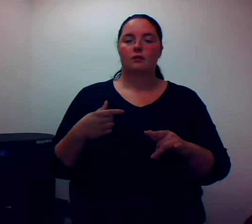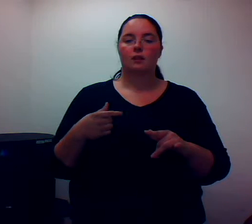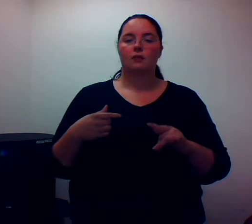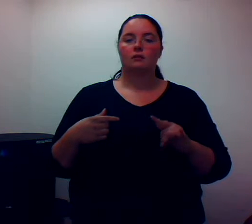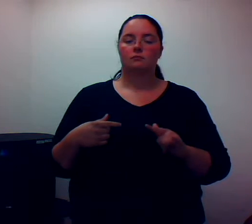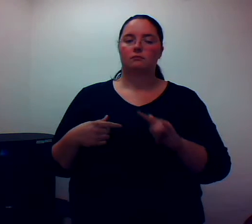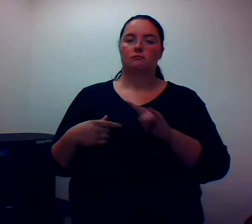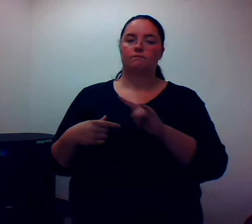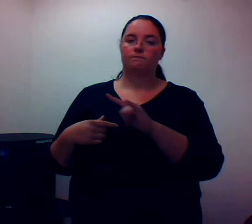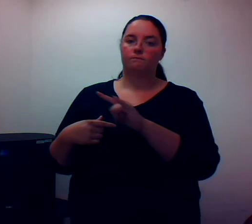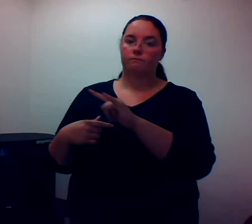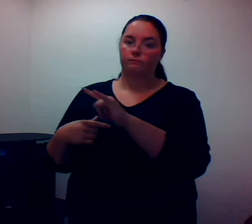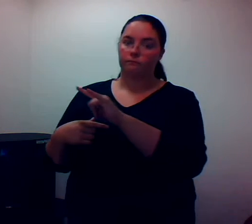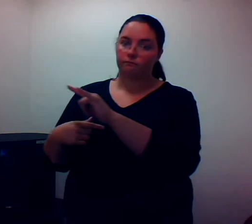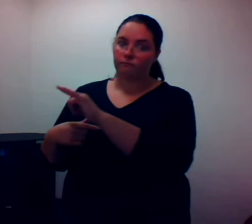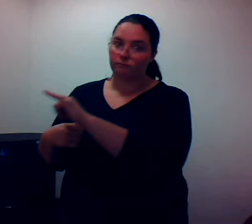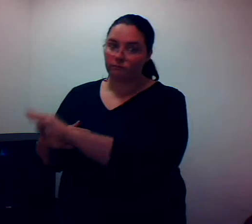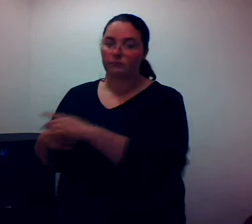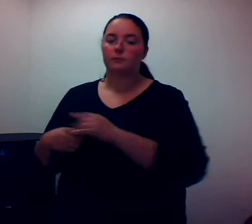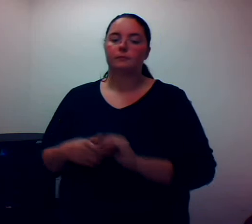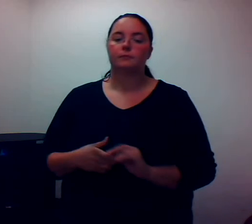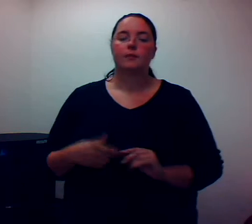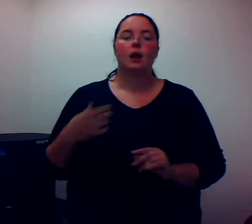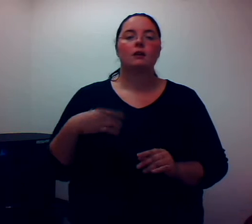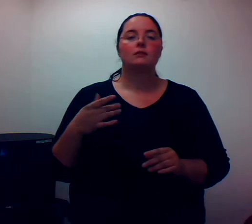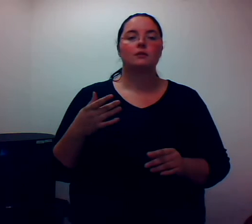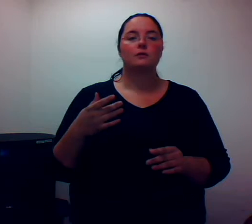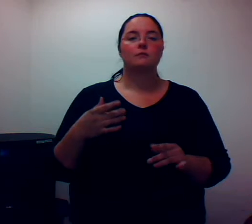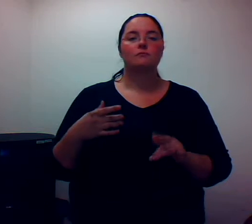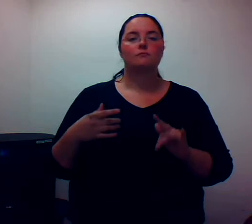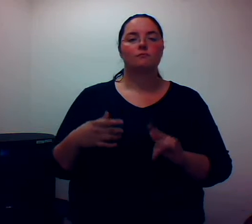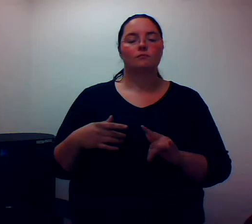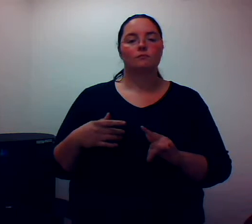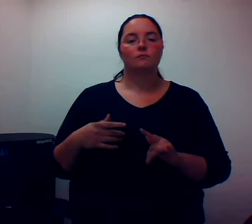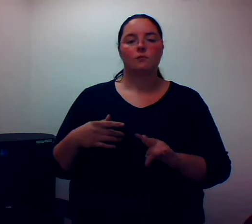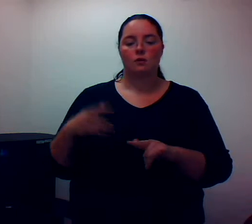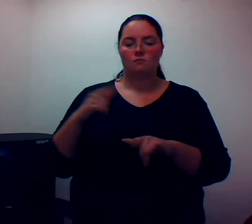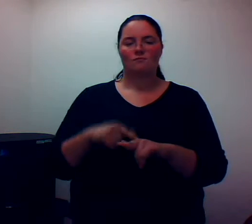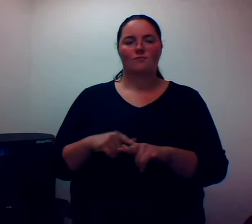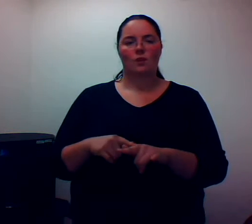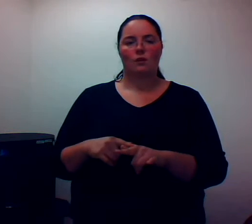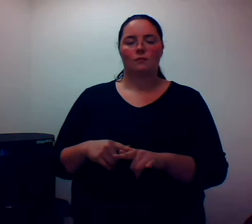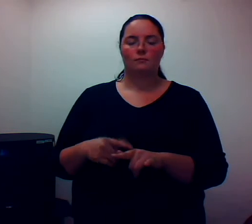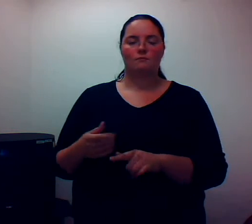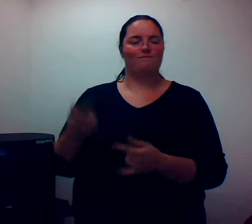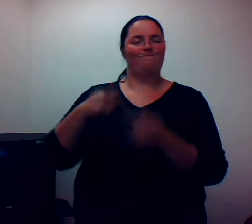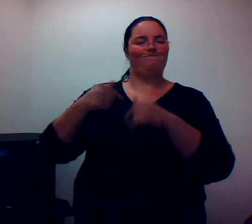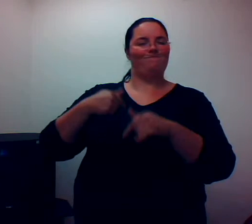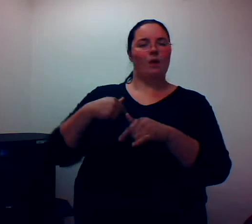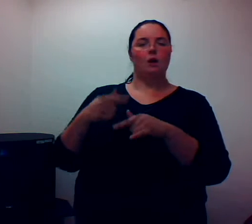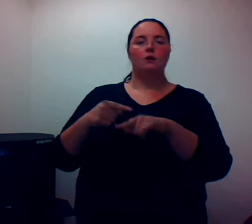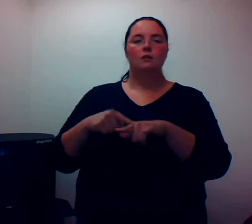by where the plane was going to take off, and they were waving very formally to wave us goodbye on our way off to